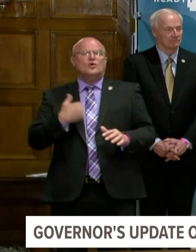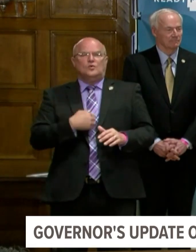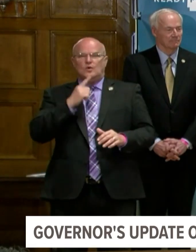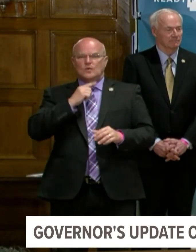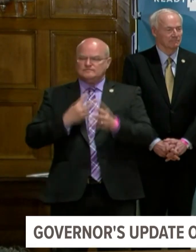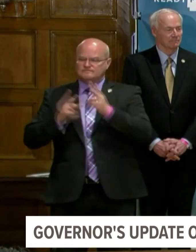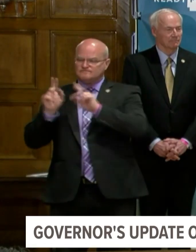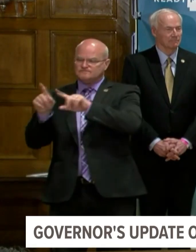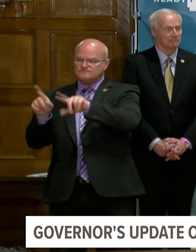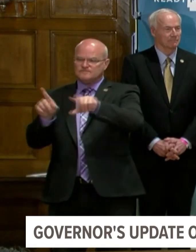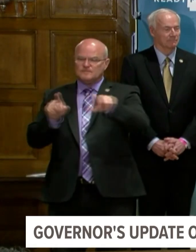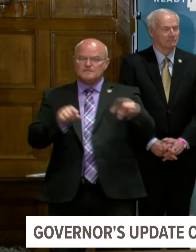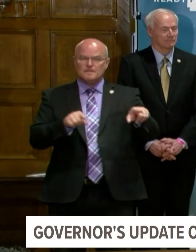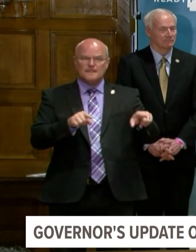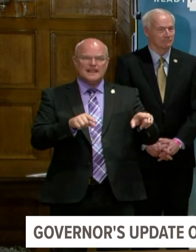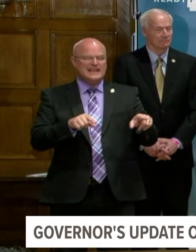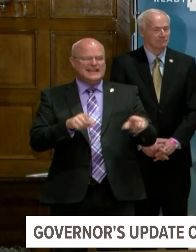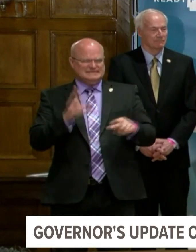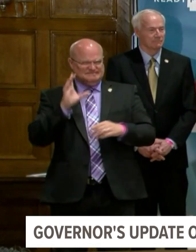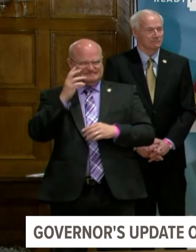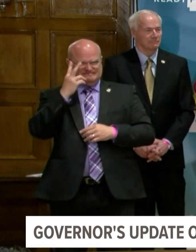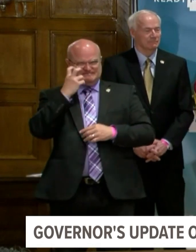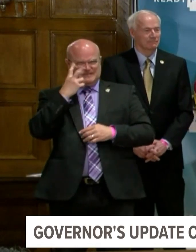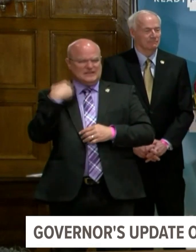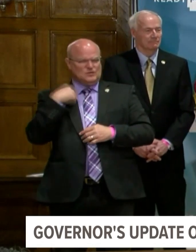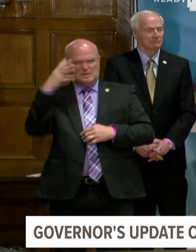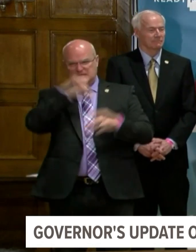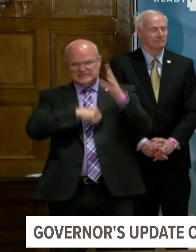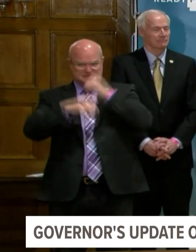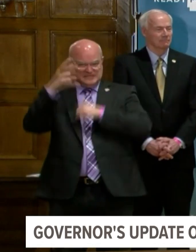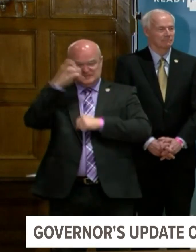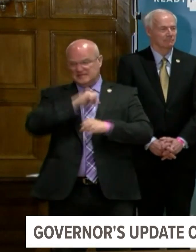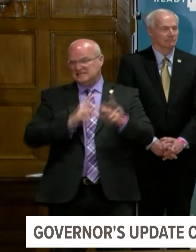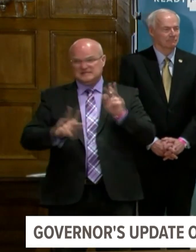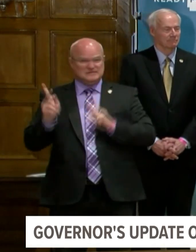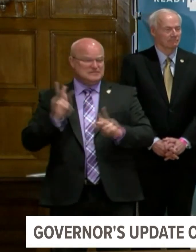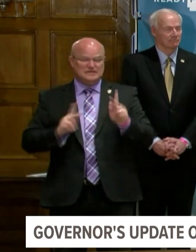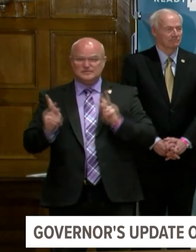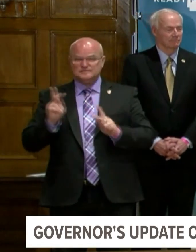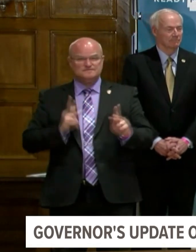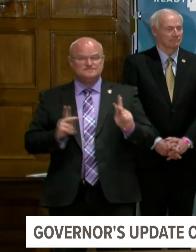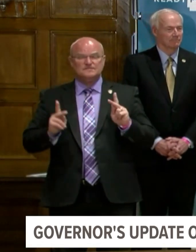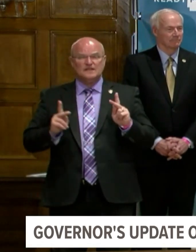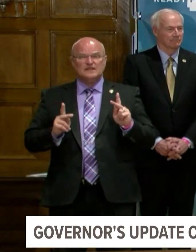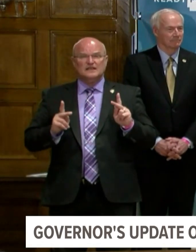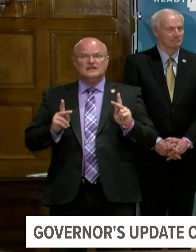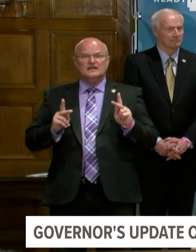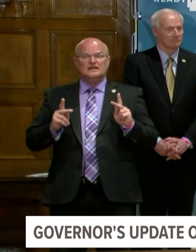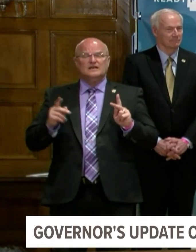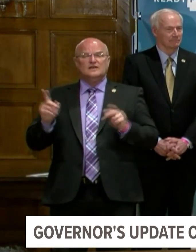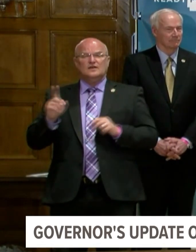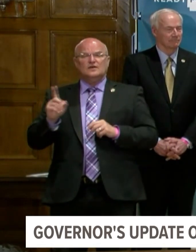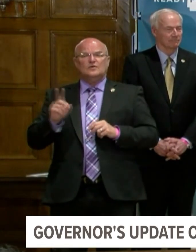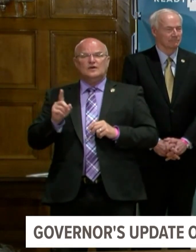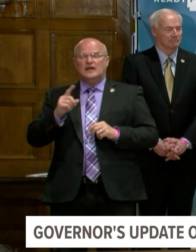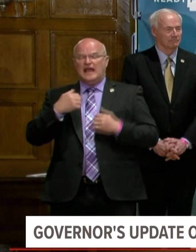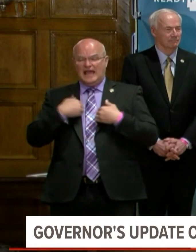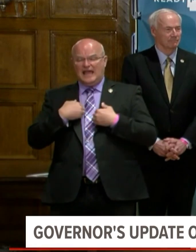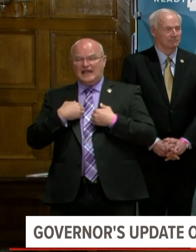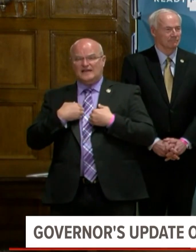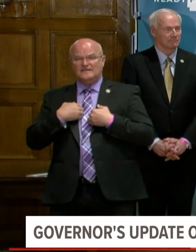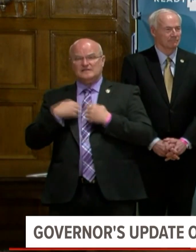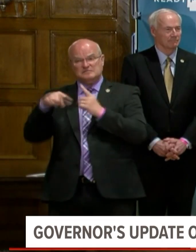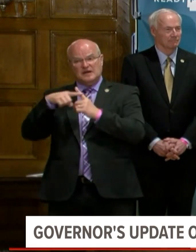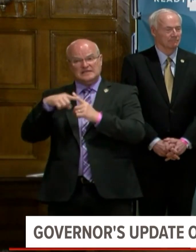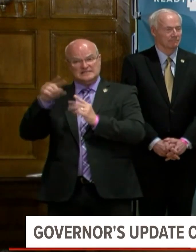are visiting, and it's unlikely that we are missing substantial populations where there are groups